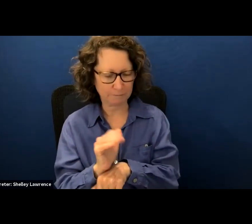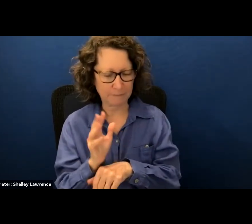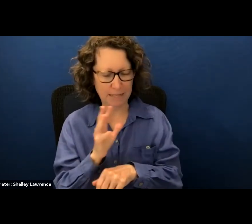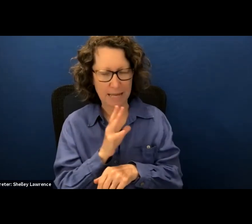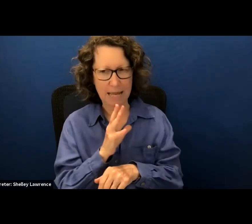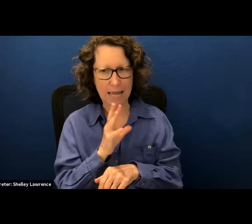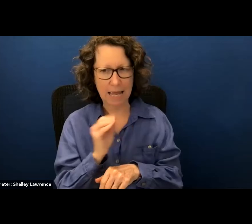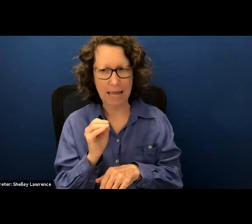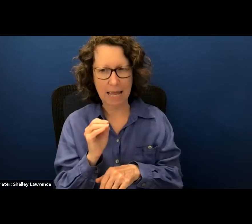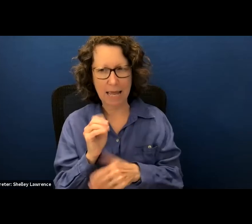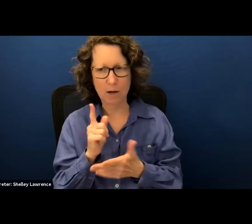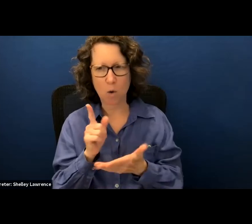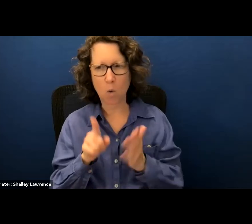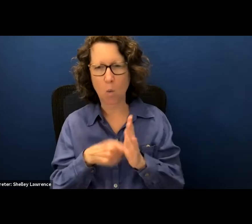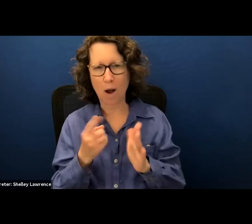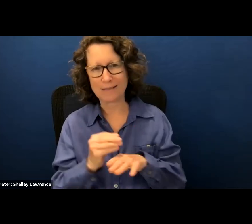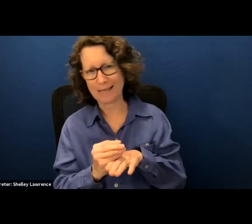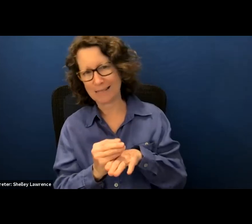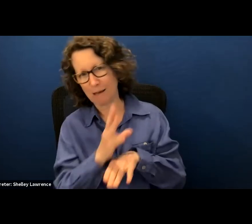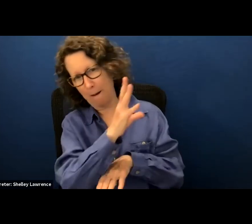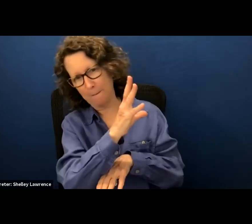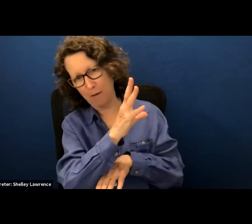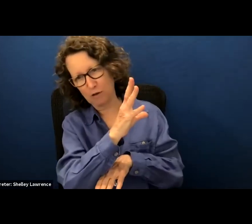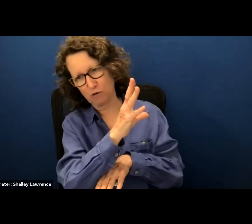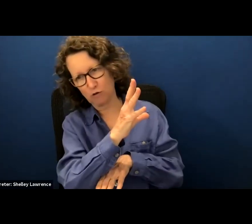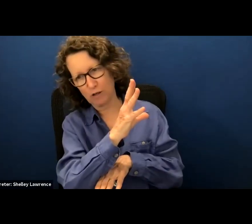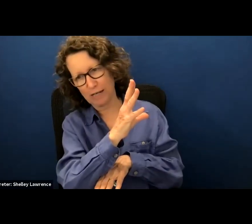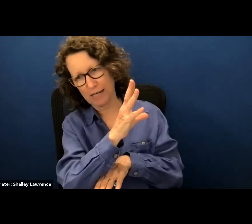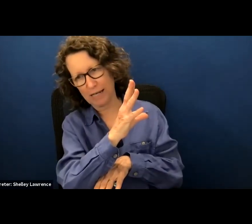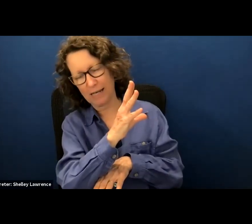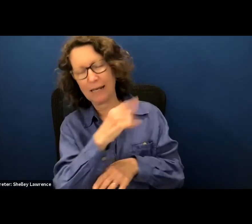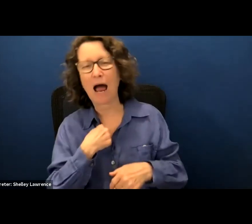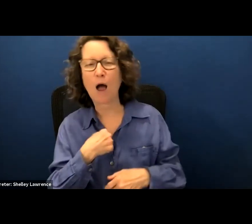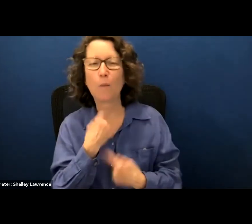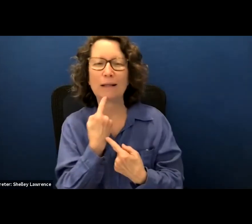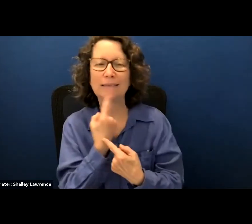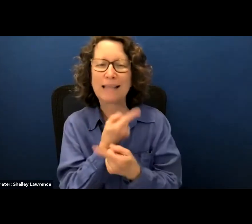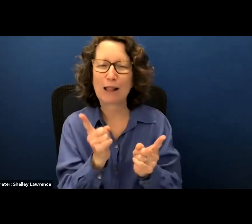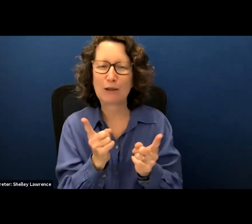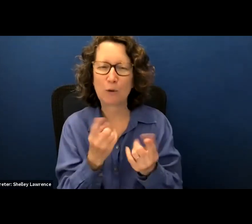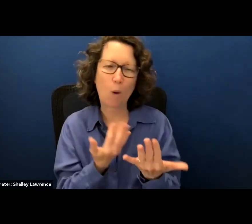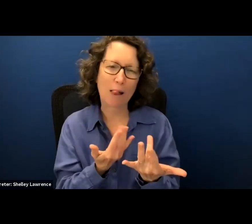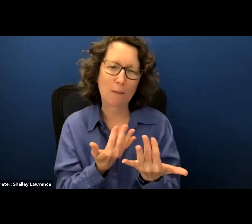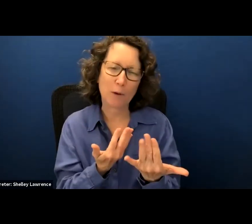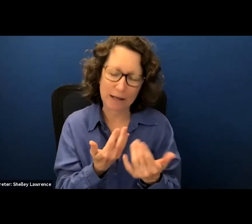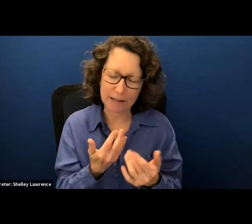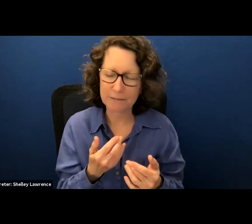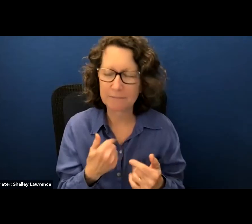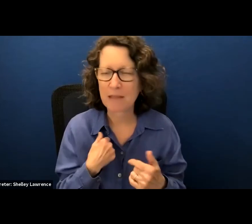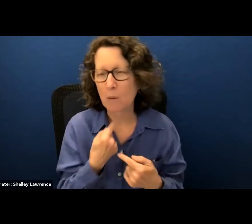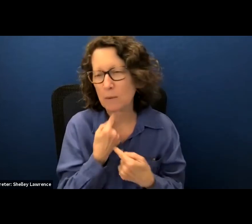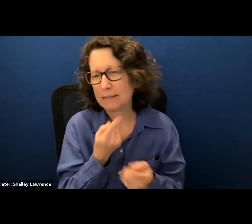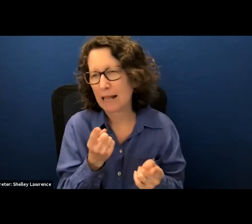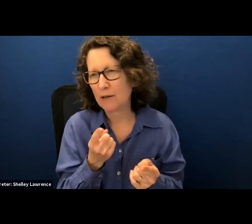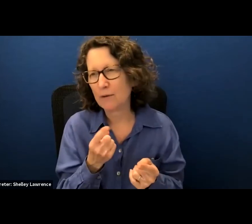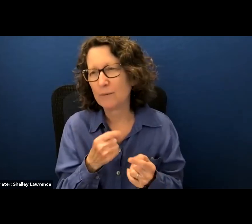And once it's up on the screen, but in the meantime, I will tell you that